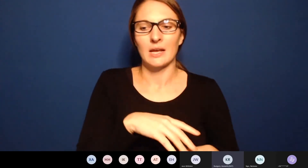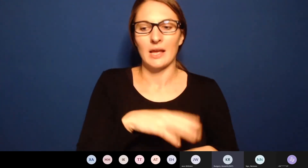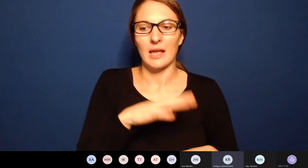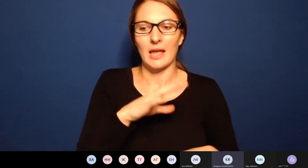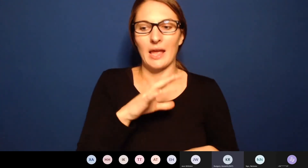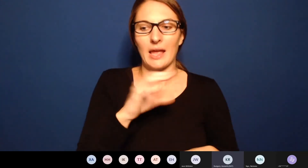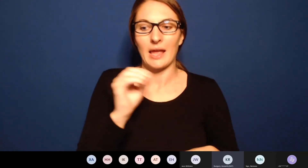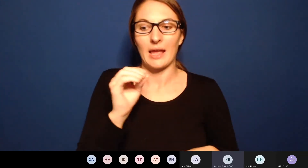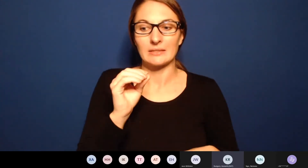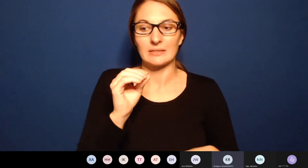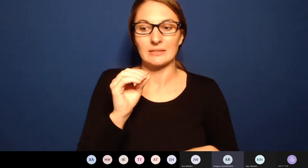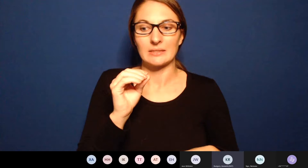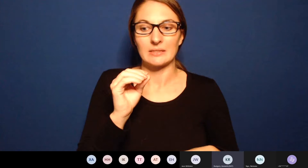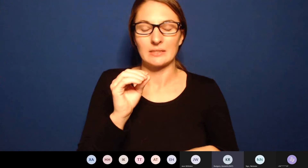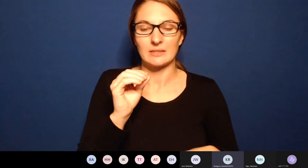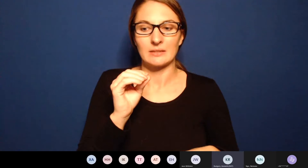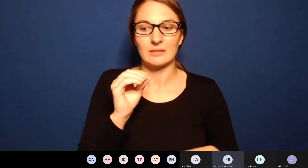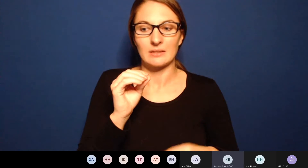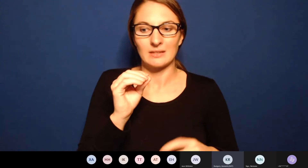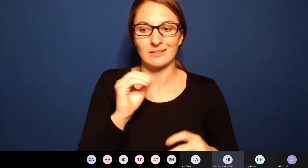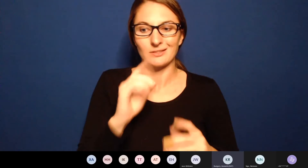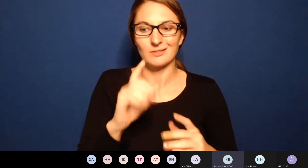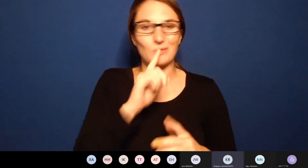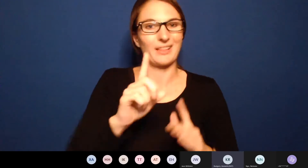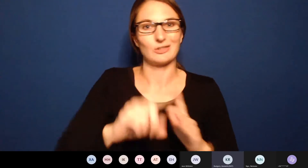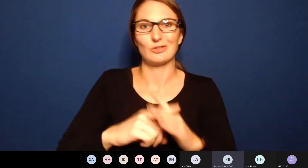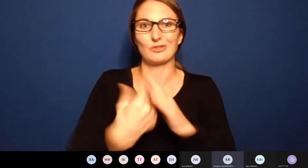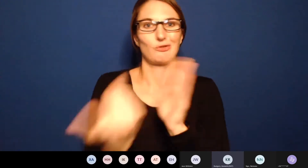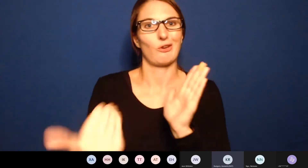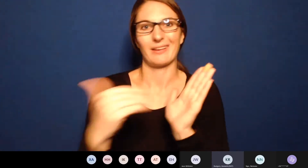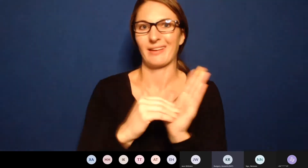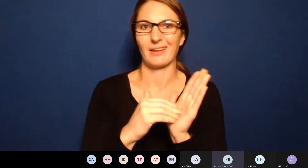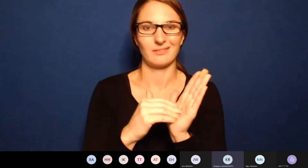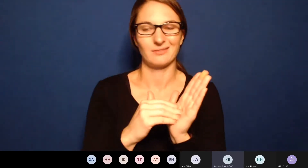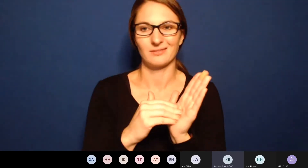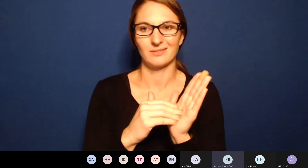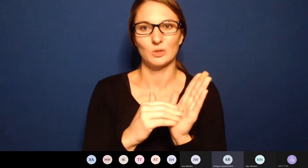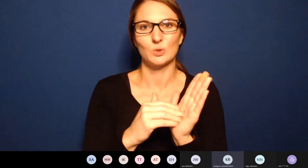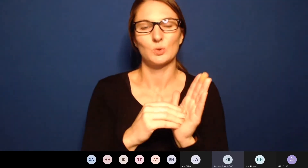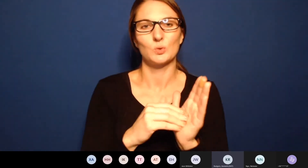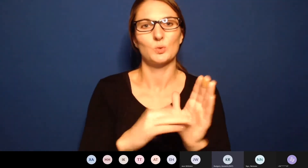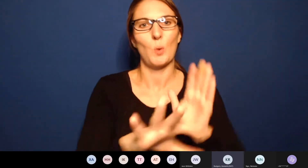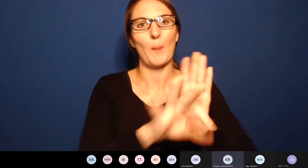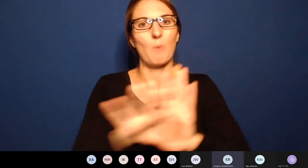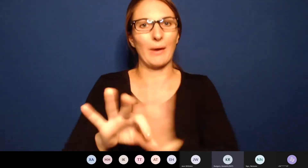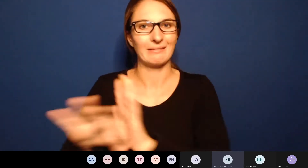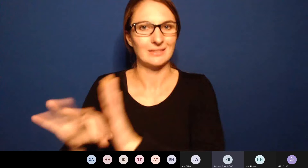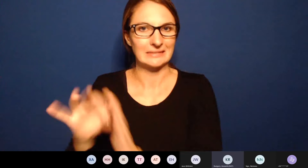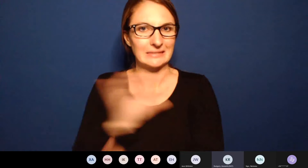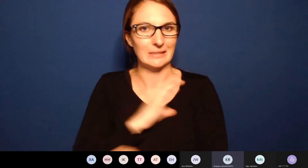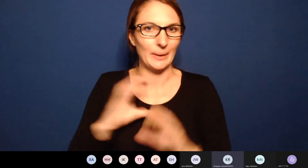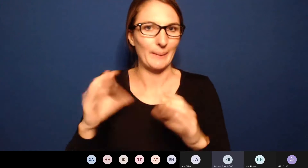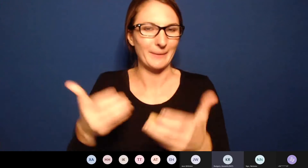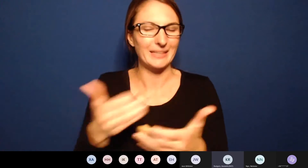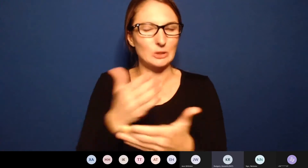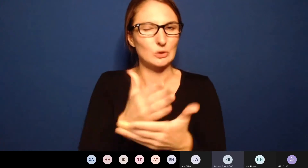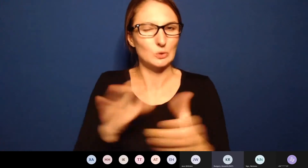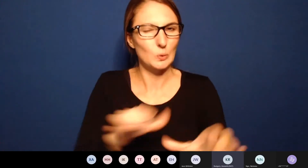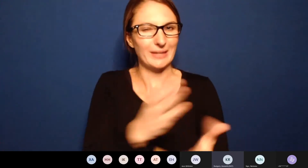complement. And then we can start again, begin to appoint committees and start doing some